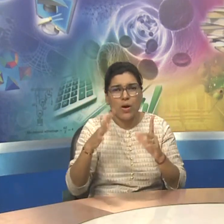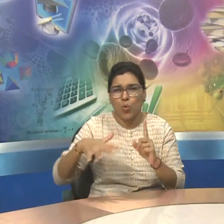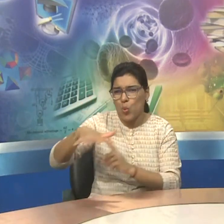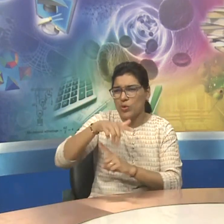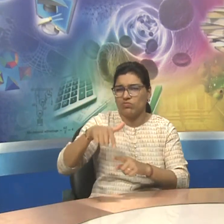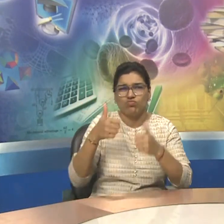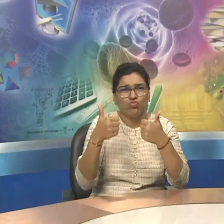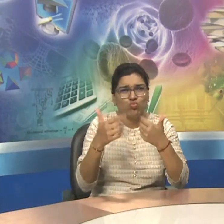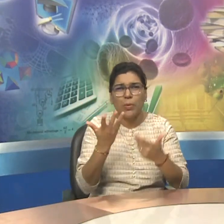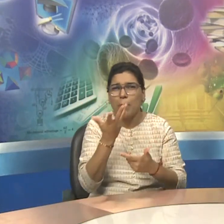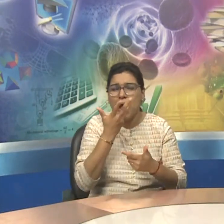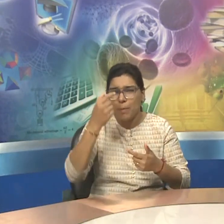and security,